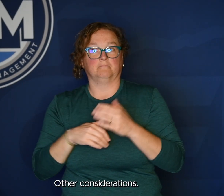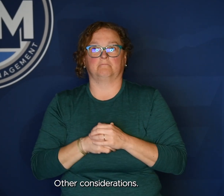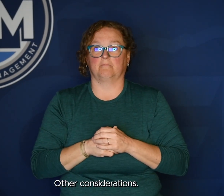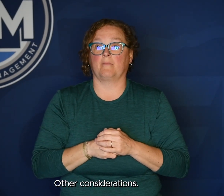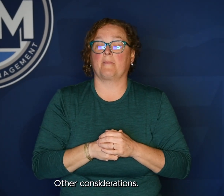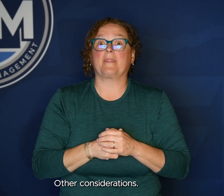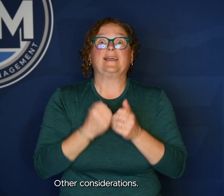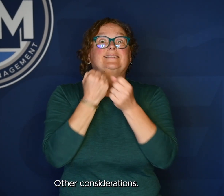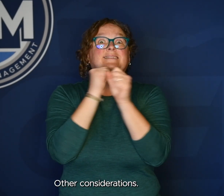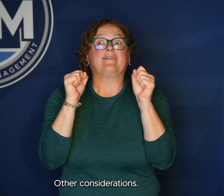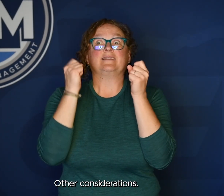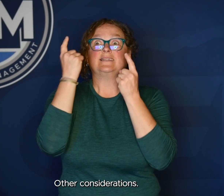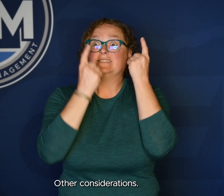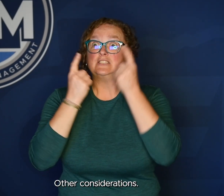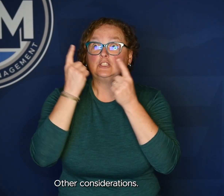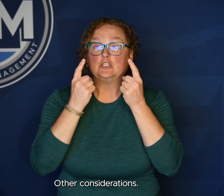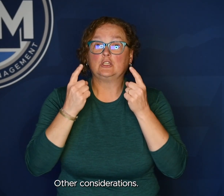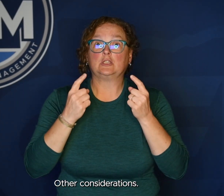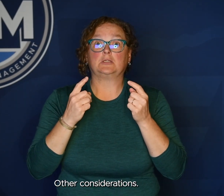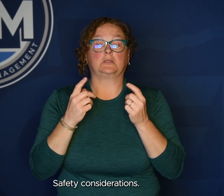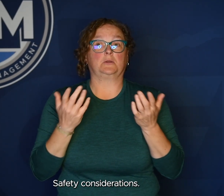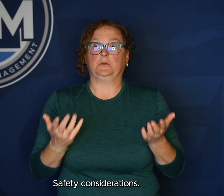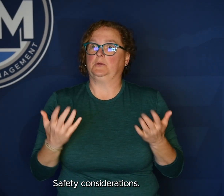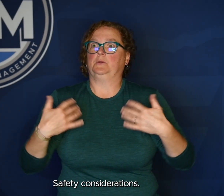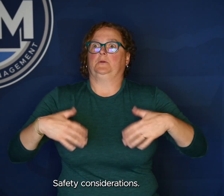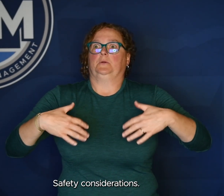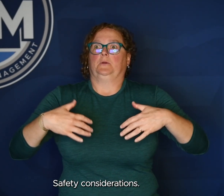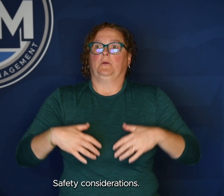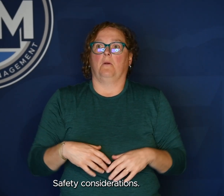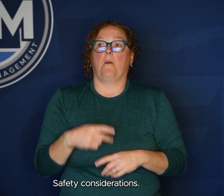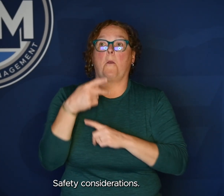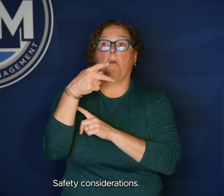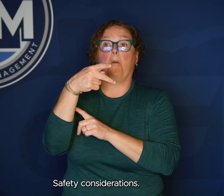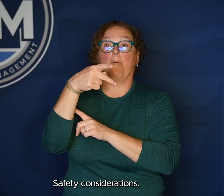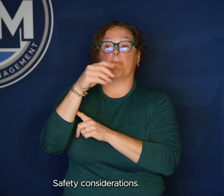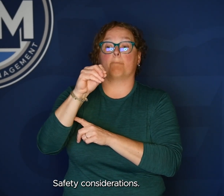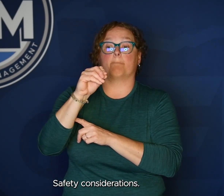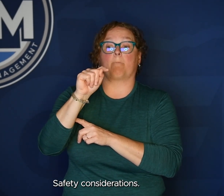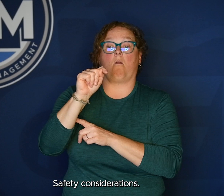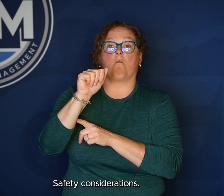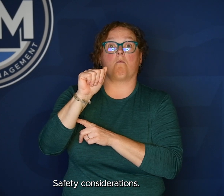Other considerations. Safety considerations.